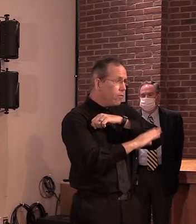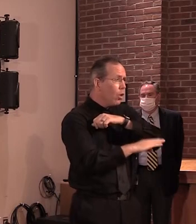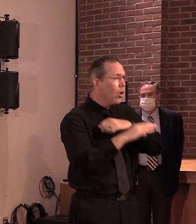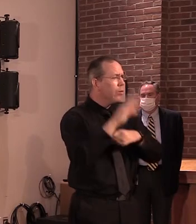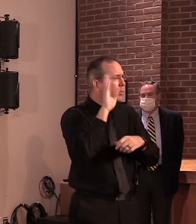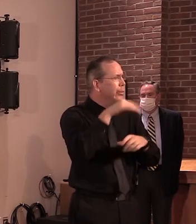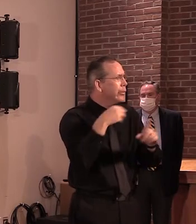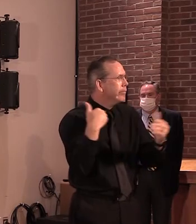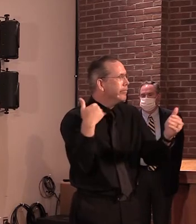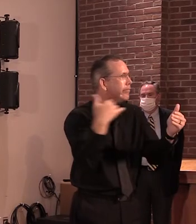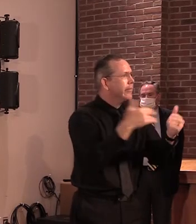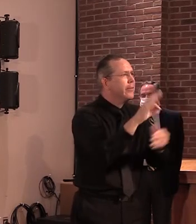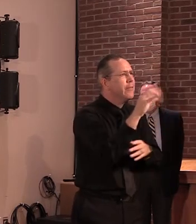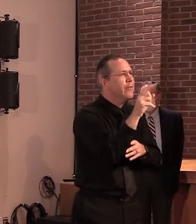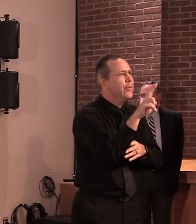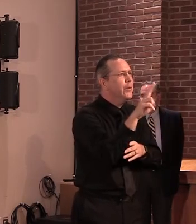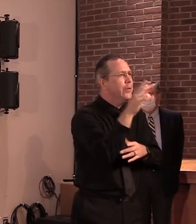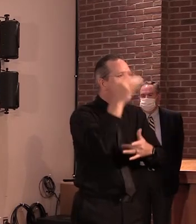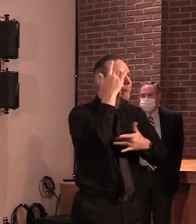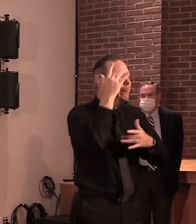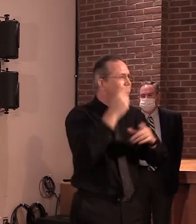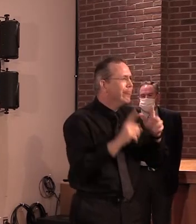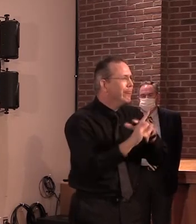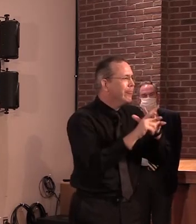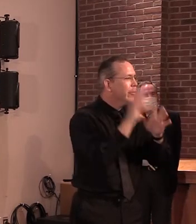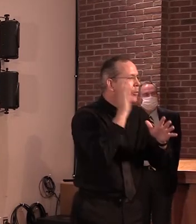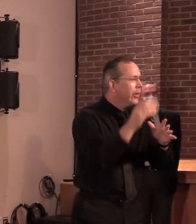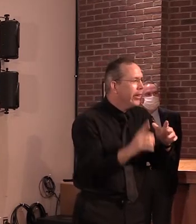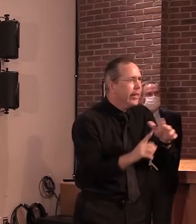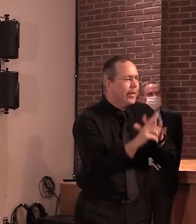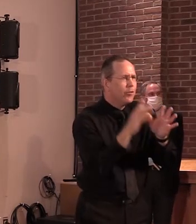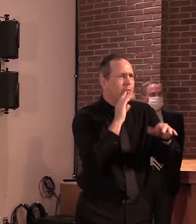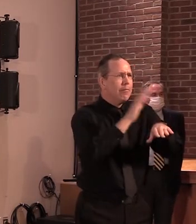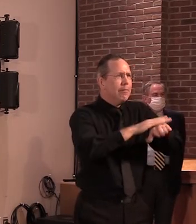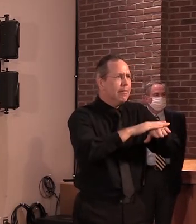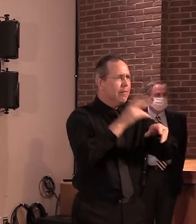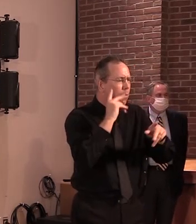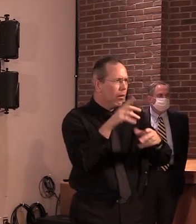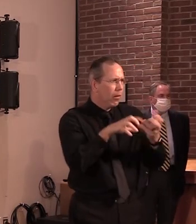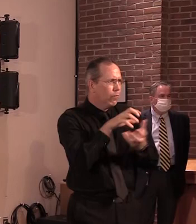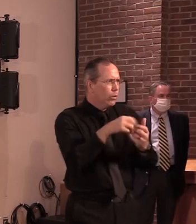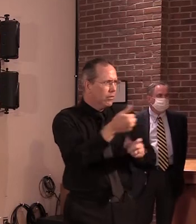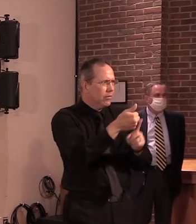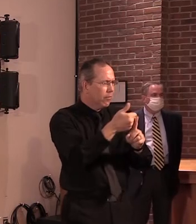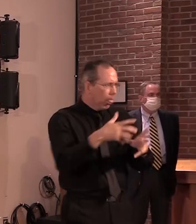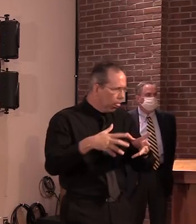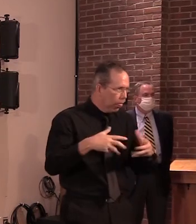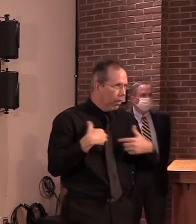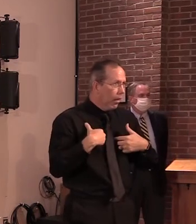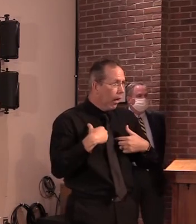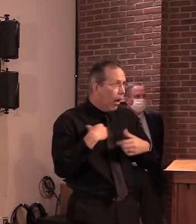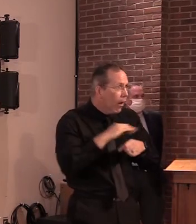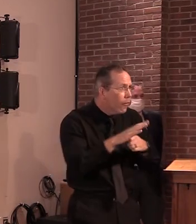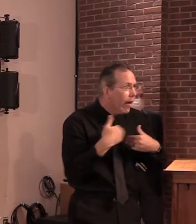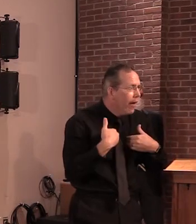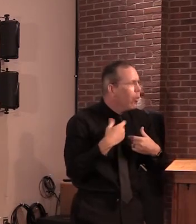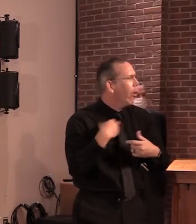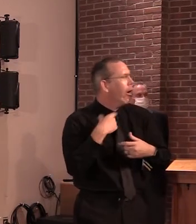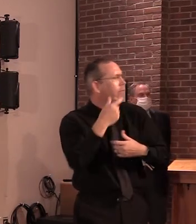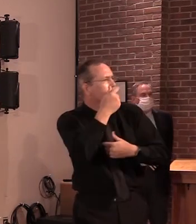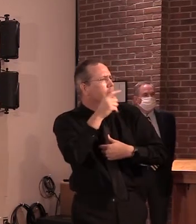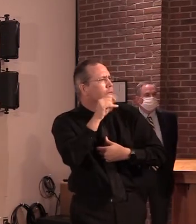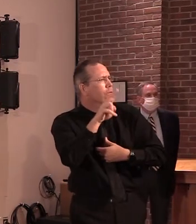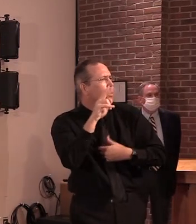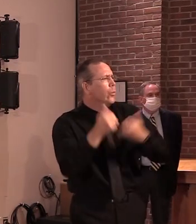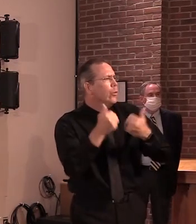around in schools. Please know that the health department, the agency of education, and your local school districts are